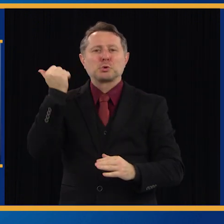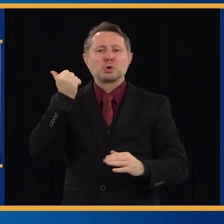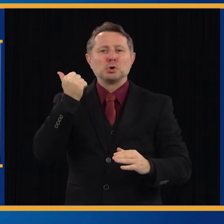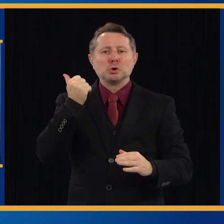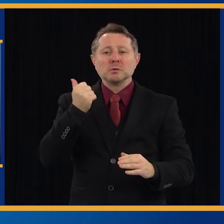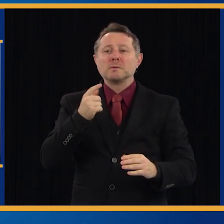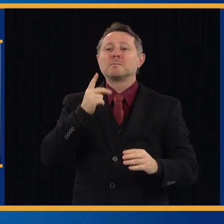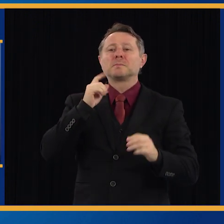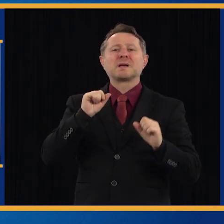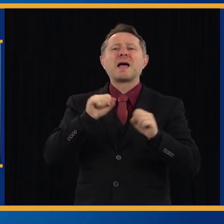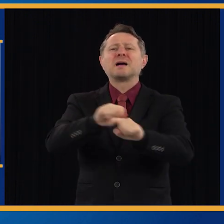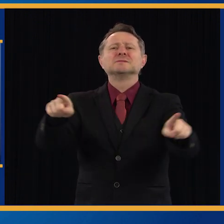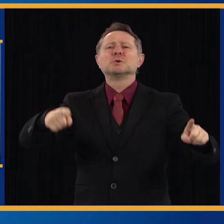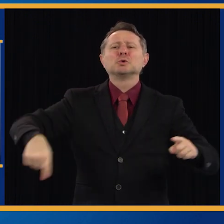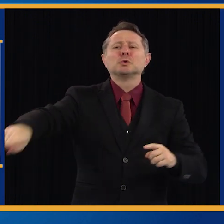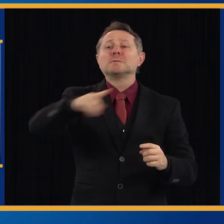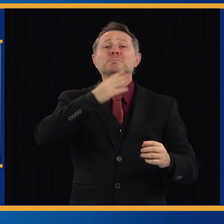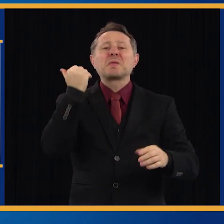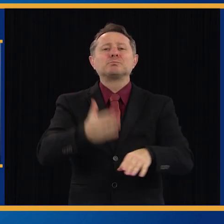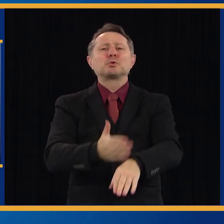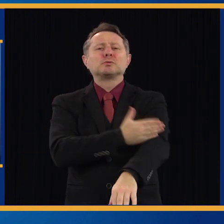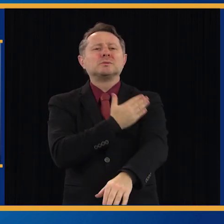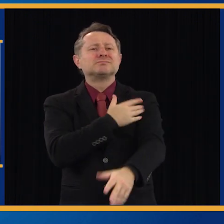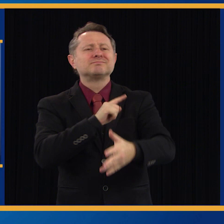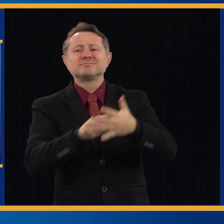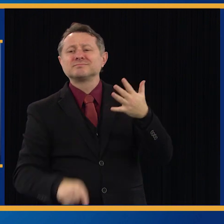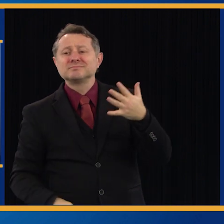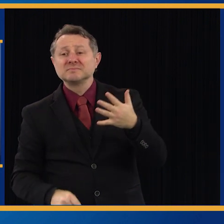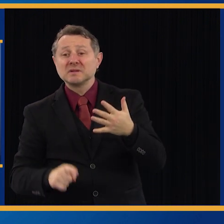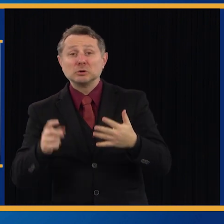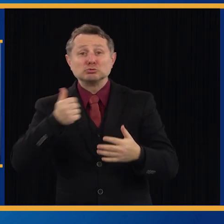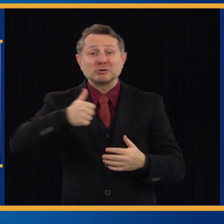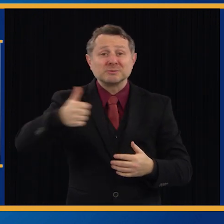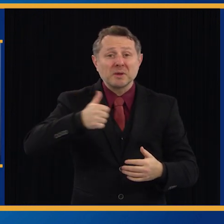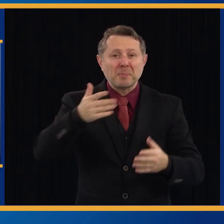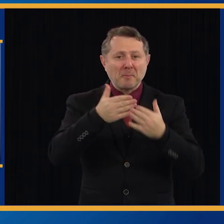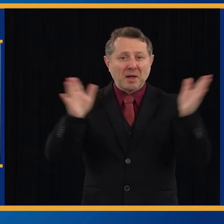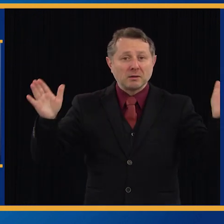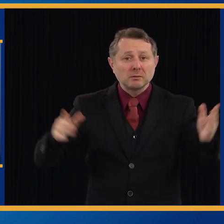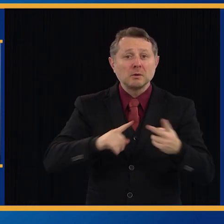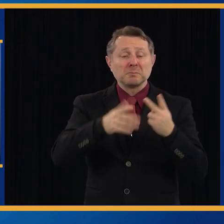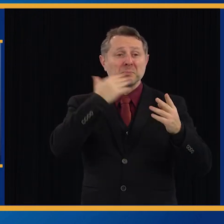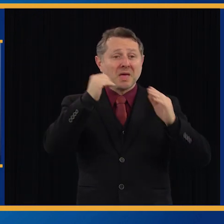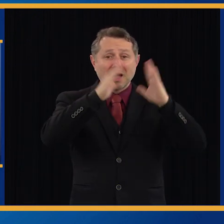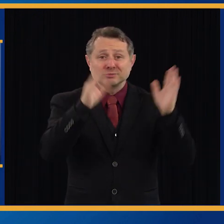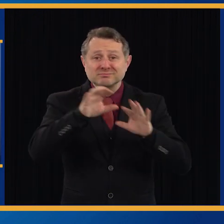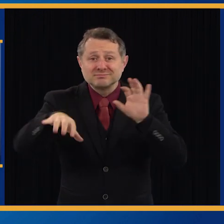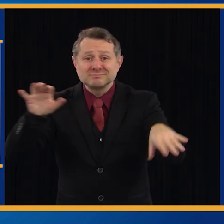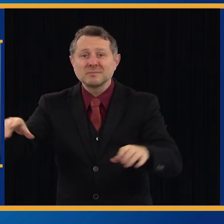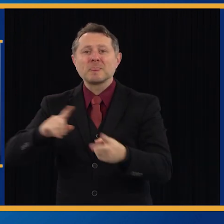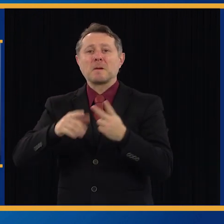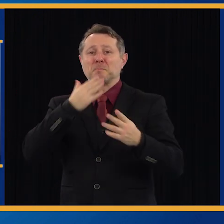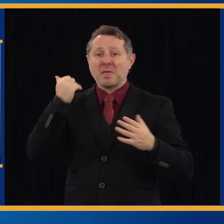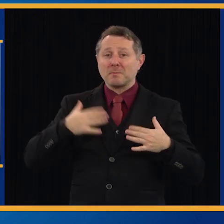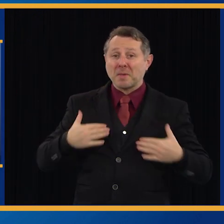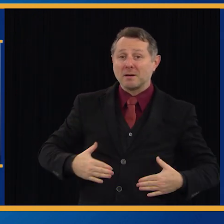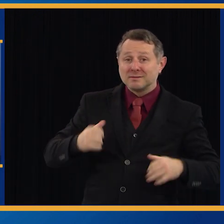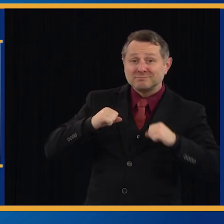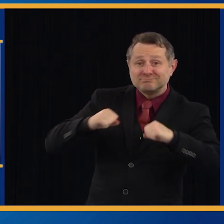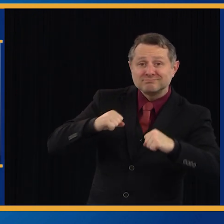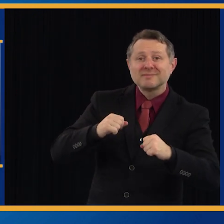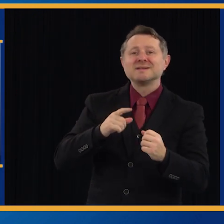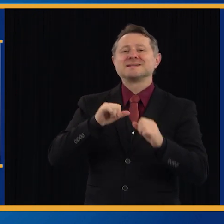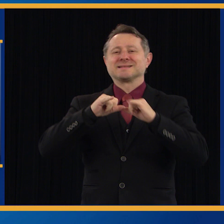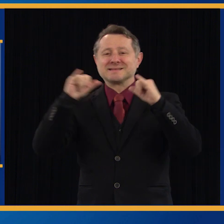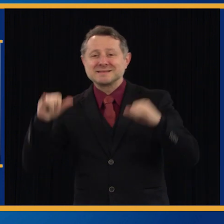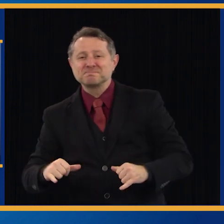level. How do we have a better transportation system, a better housing system, better public safety system, better health system, better social equity,